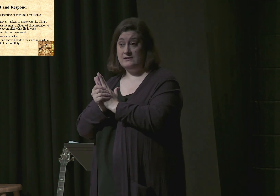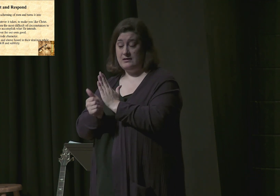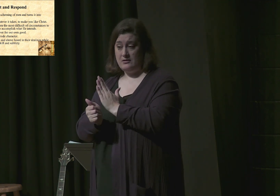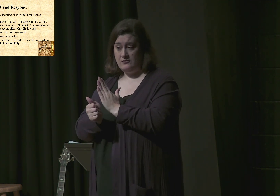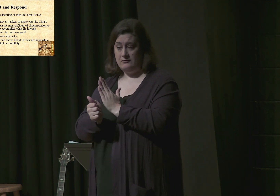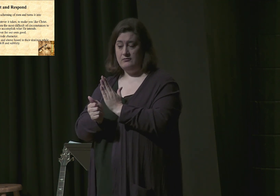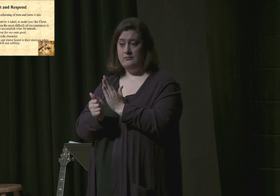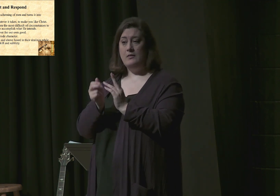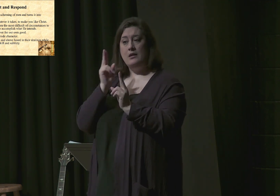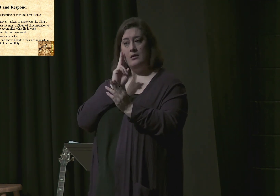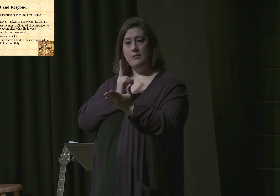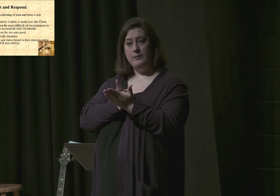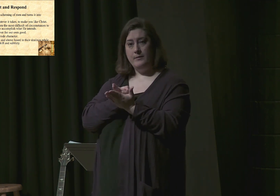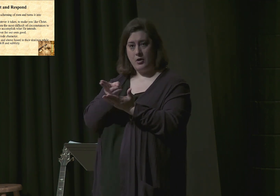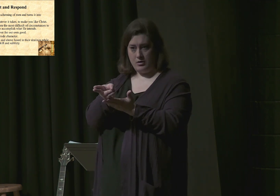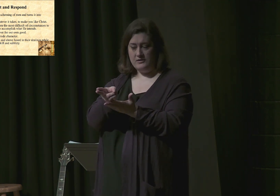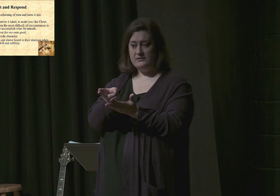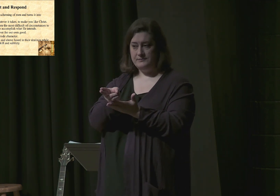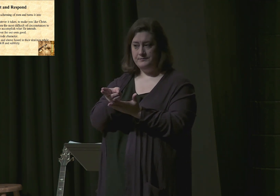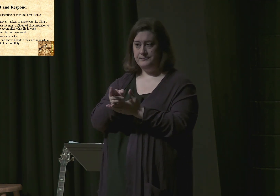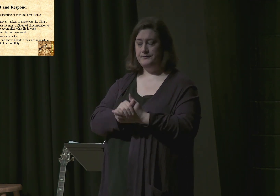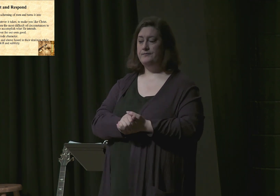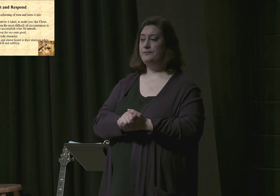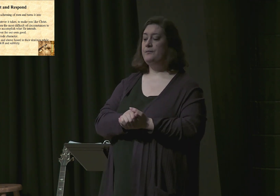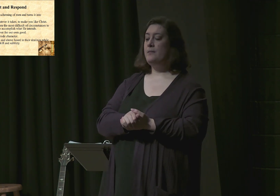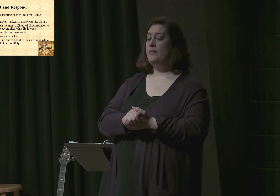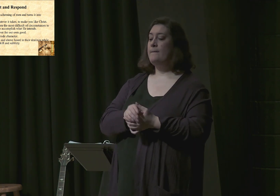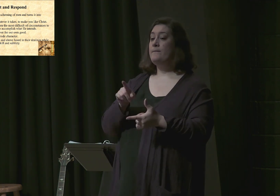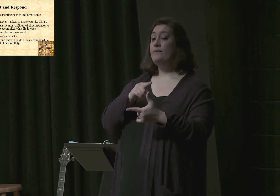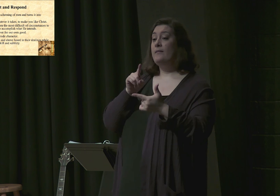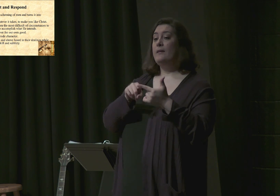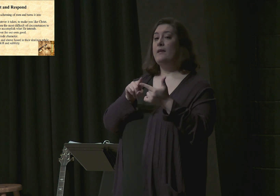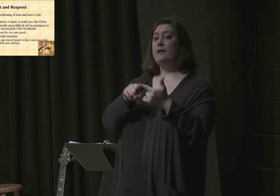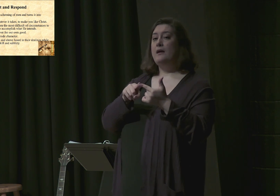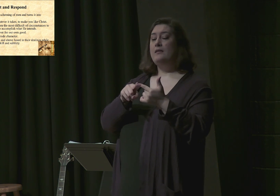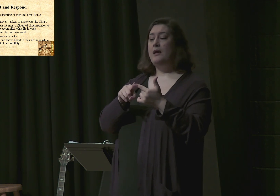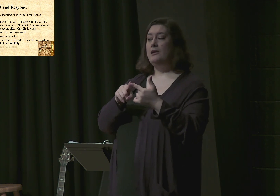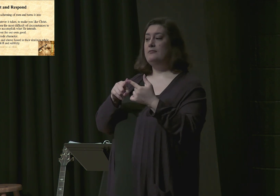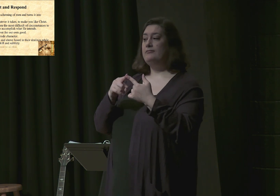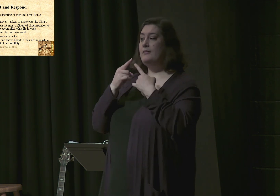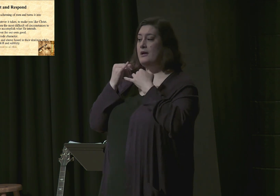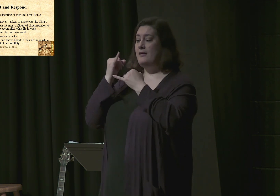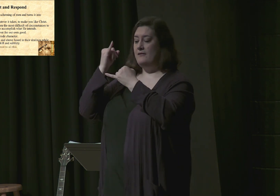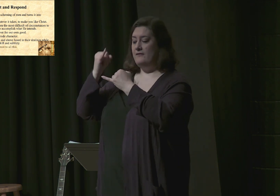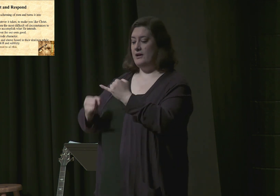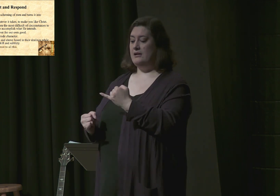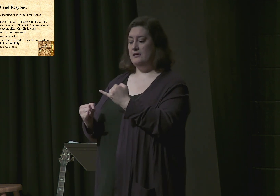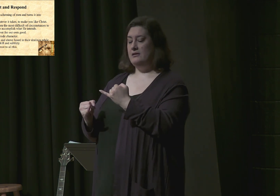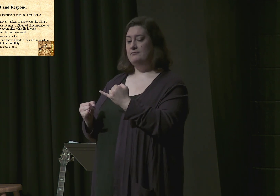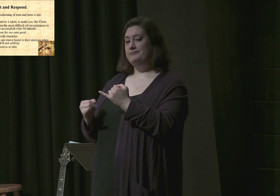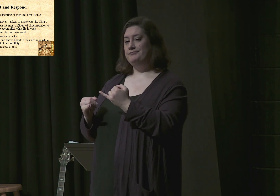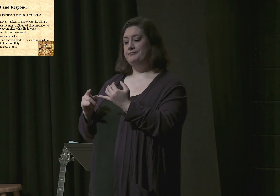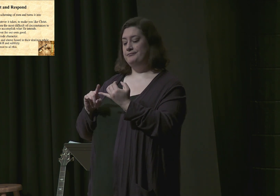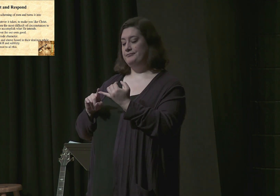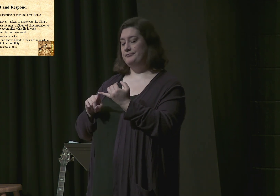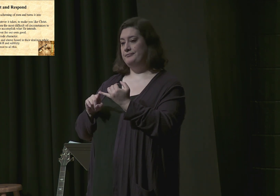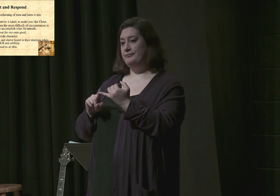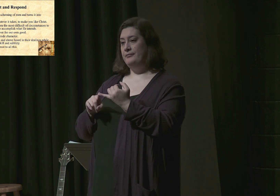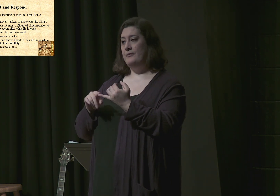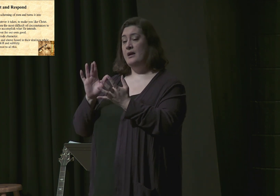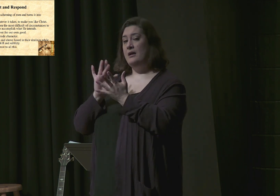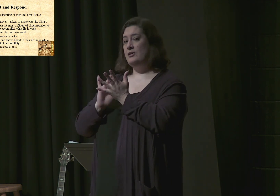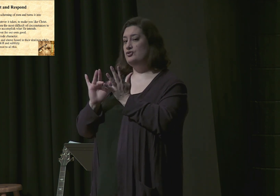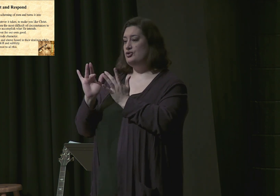and subtlety. And finally, Jesus stands in stark